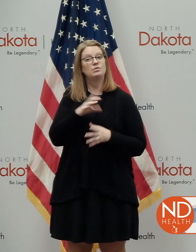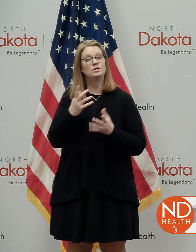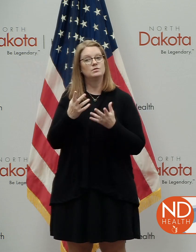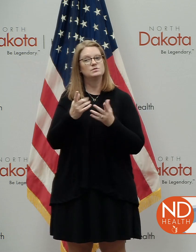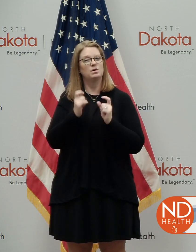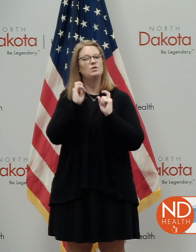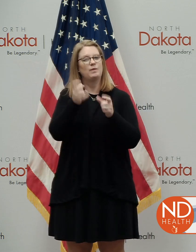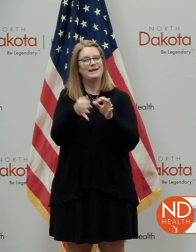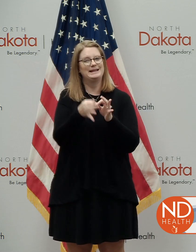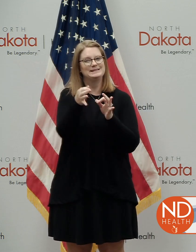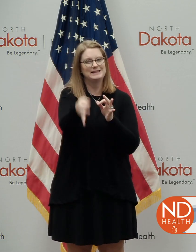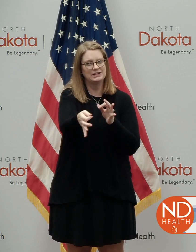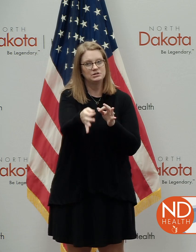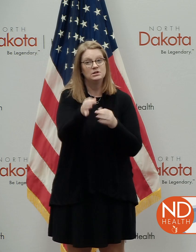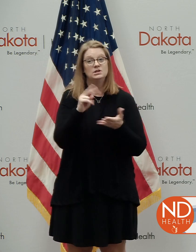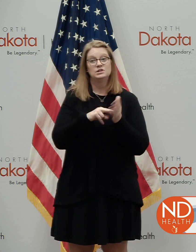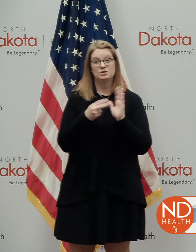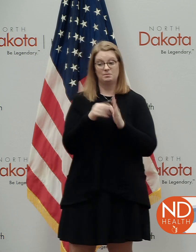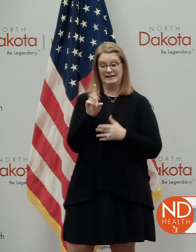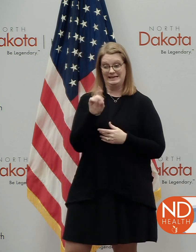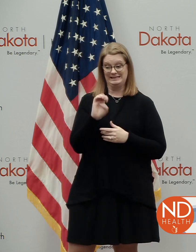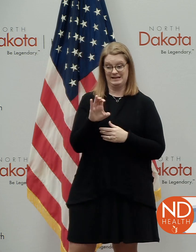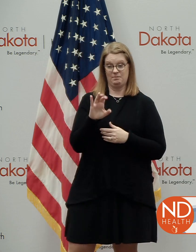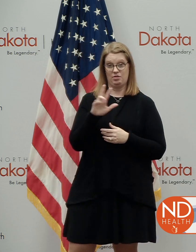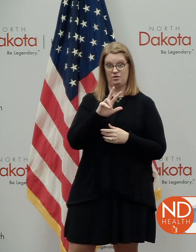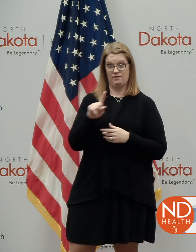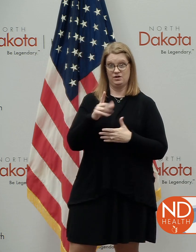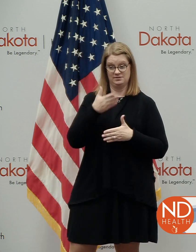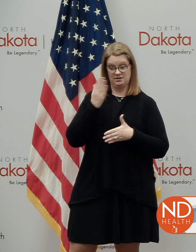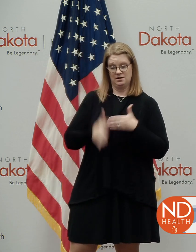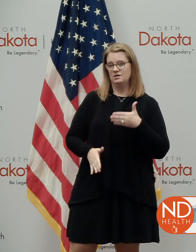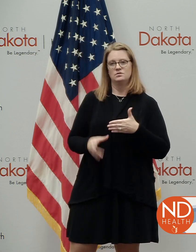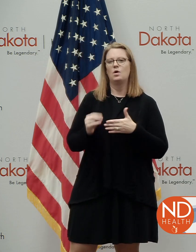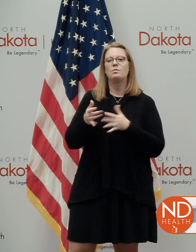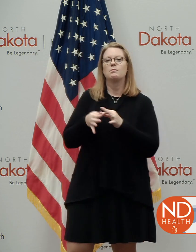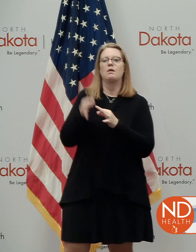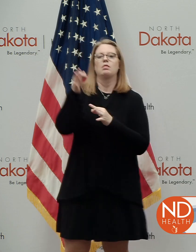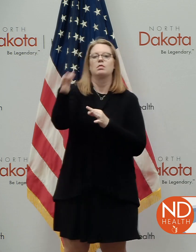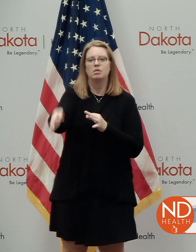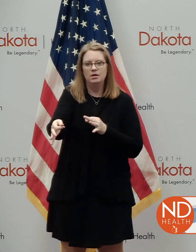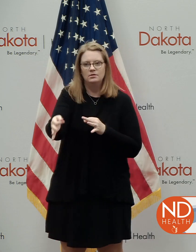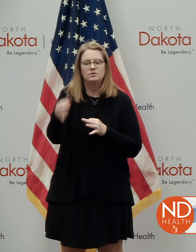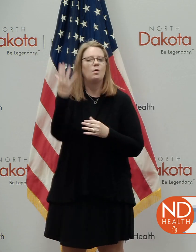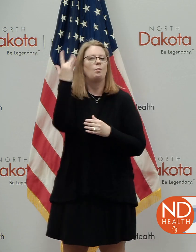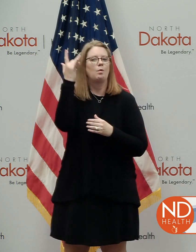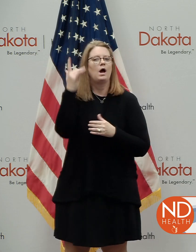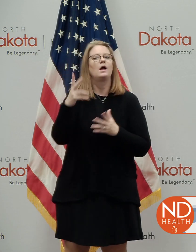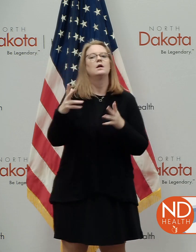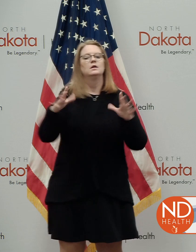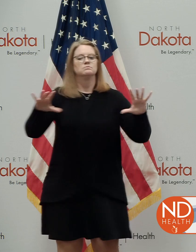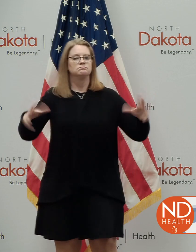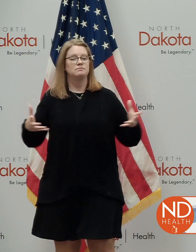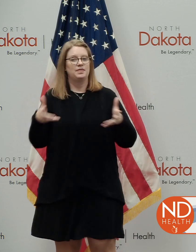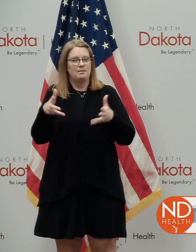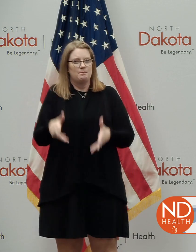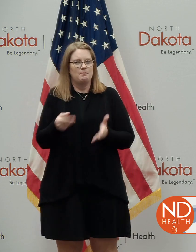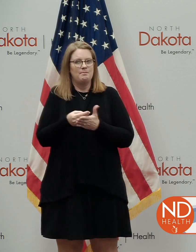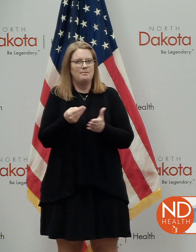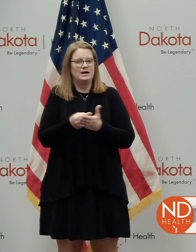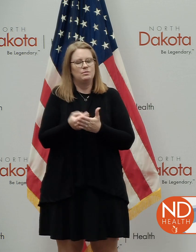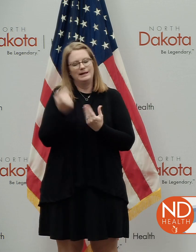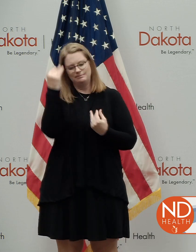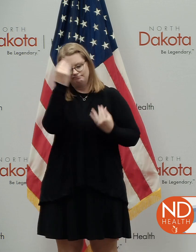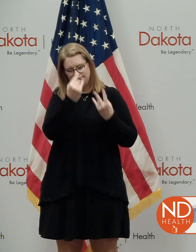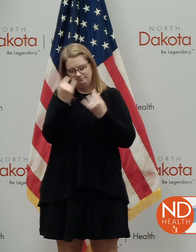December 31st of this year to spend down the CARES Act funding. This not only allows for greater deliberation of how to invest the remaining funds, but